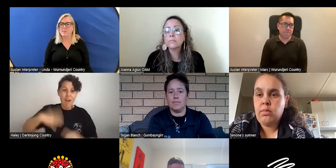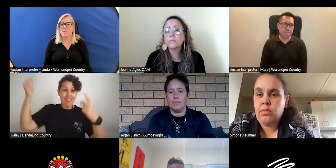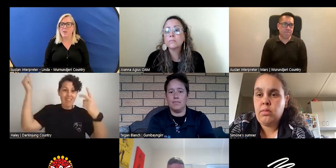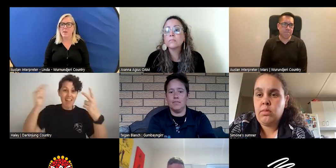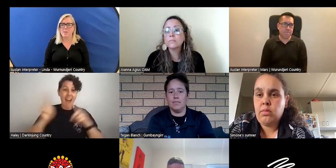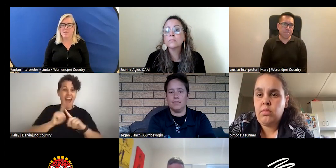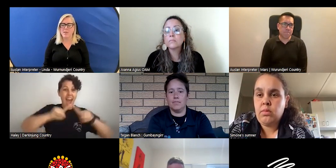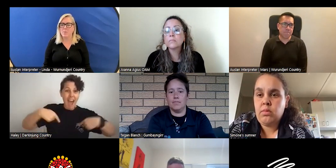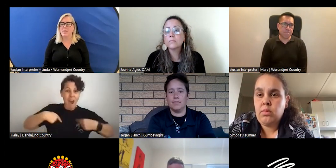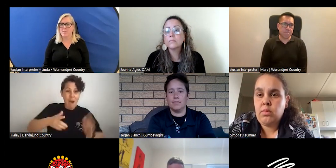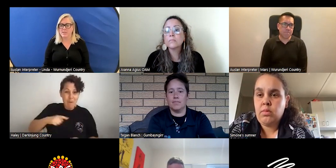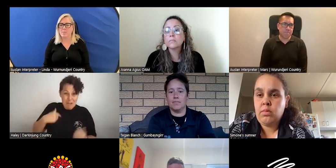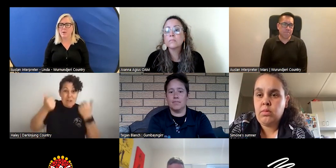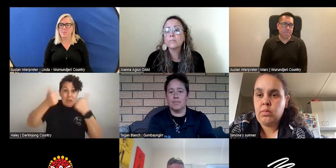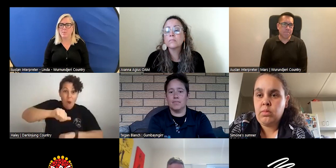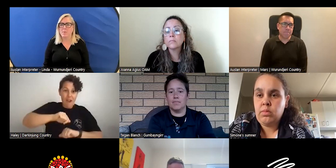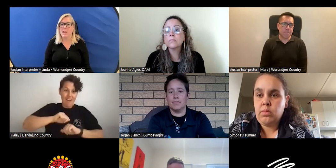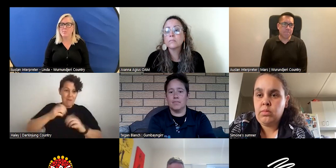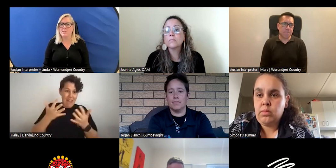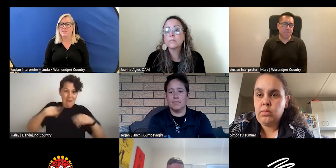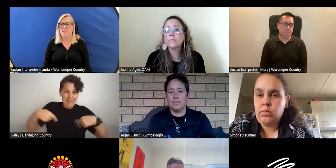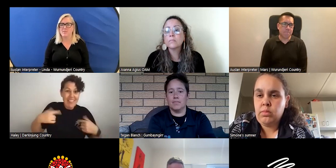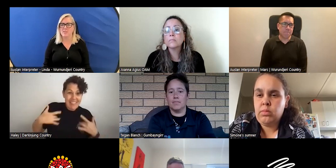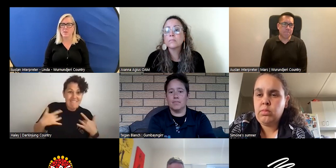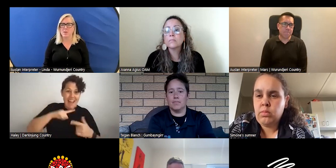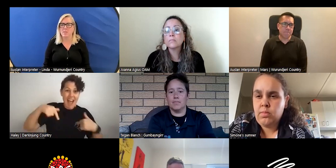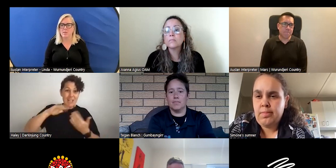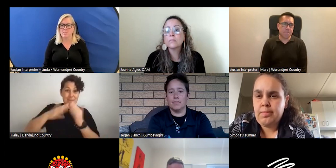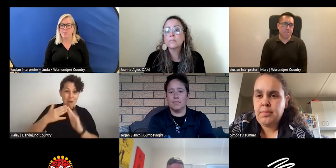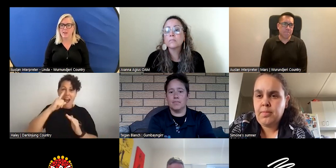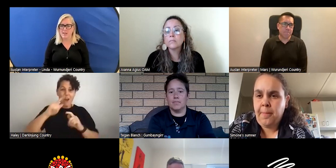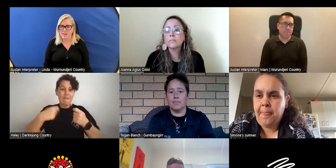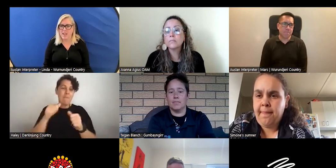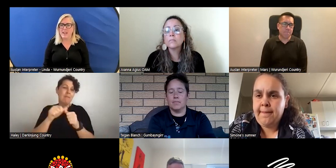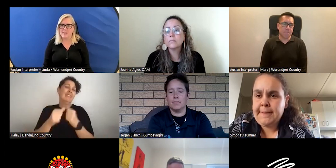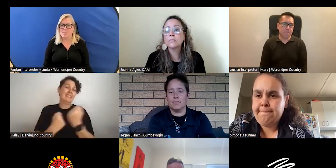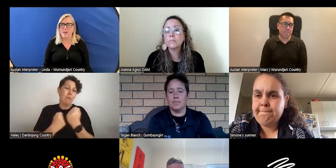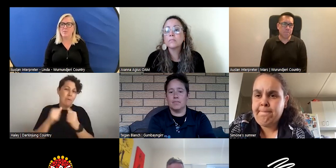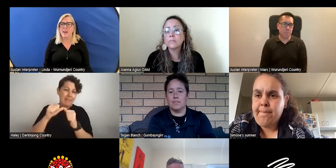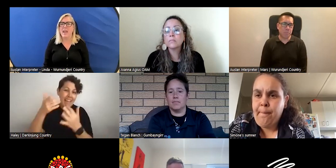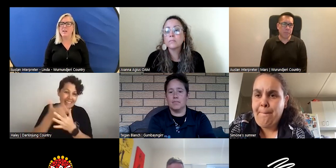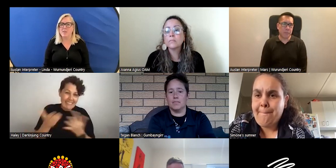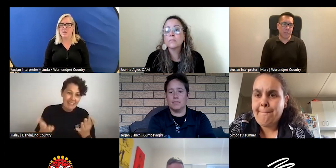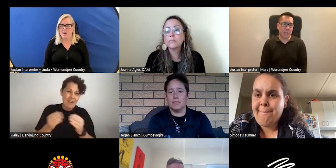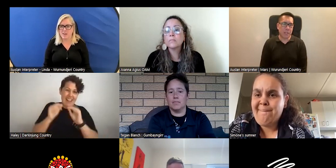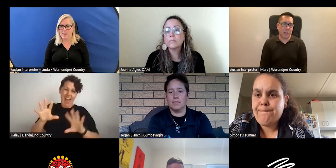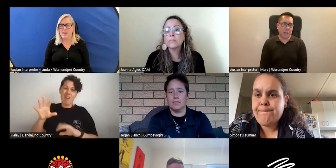that voice, we'll be able, with the voice to Parliament, we'll be able to self-determine a lot better to benefit